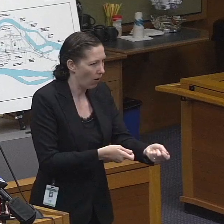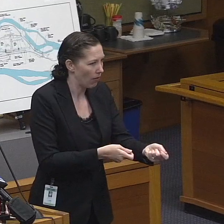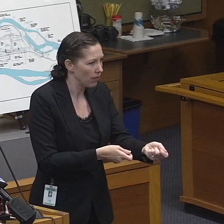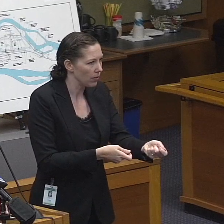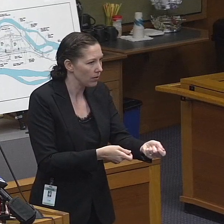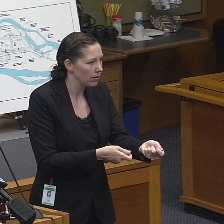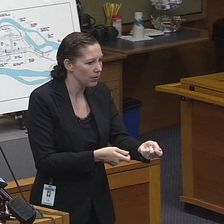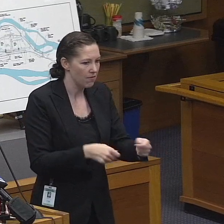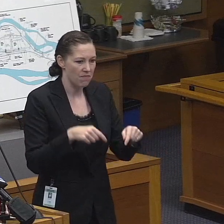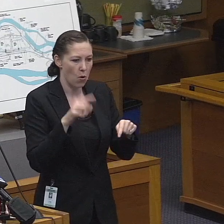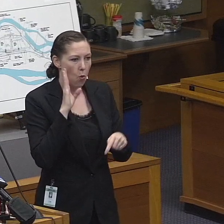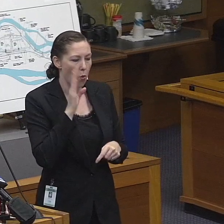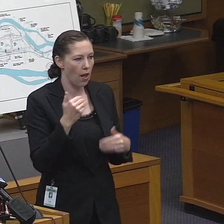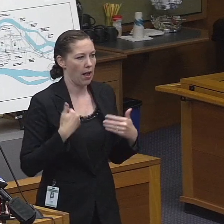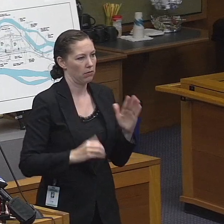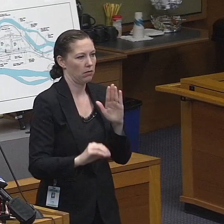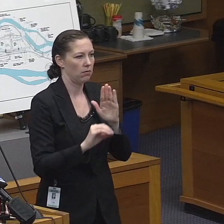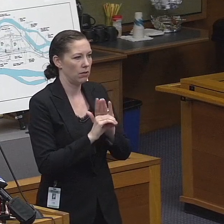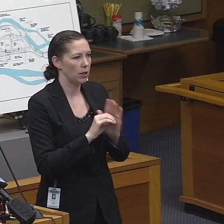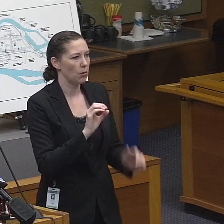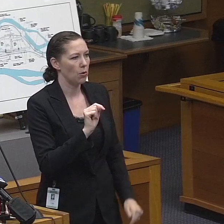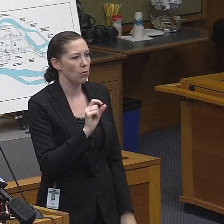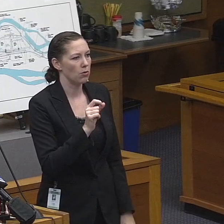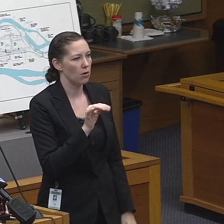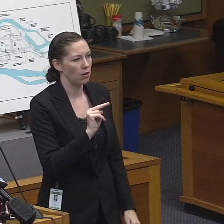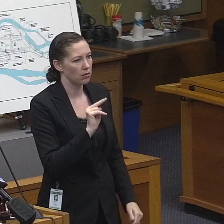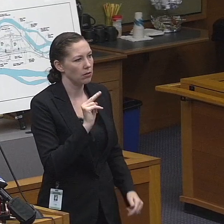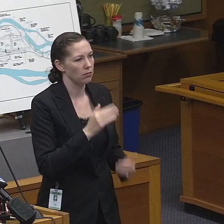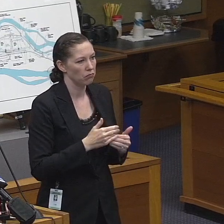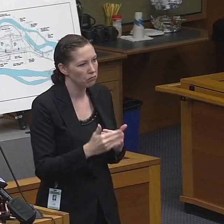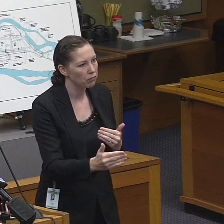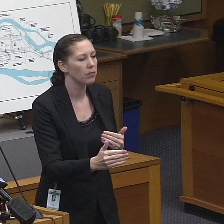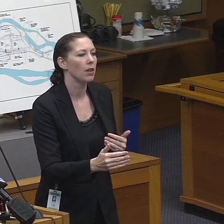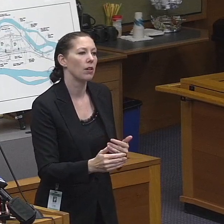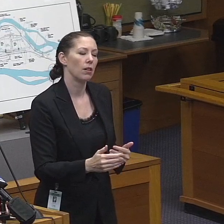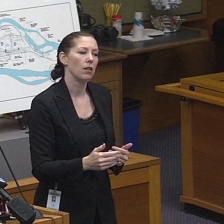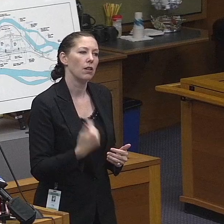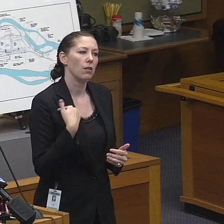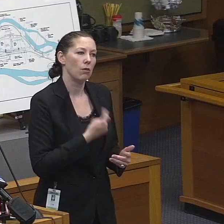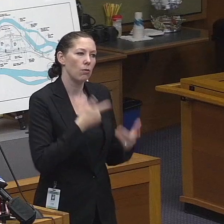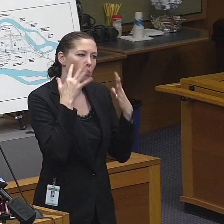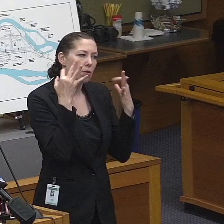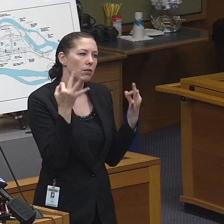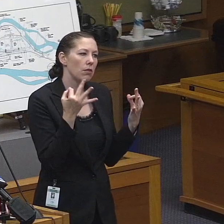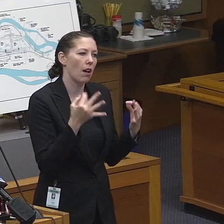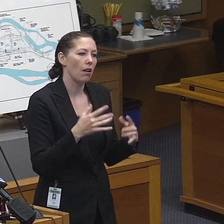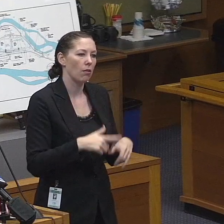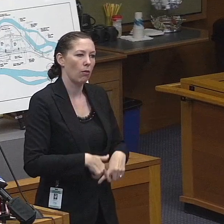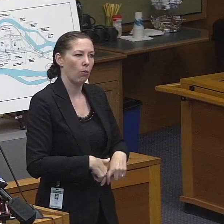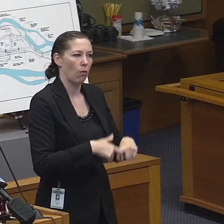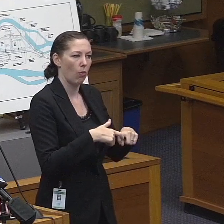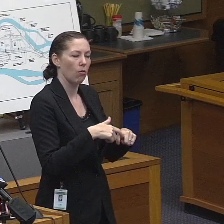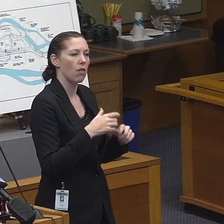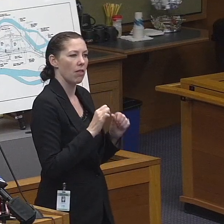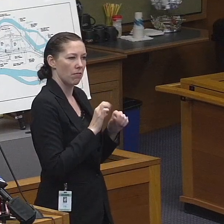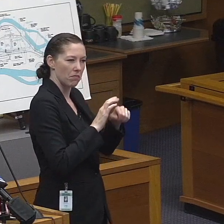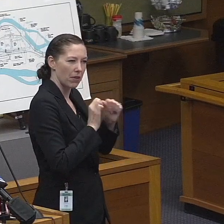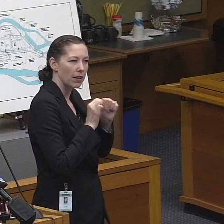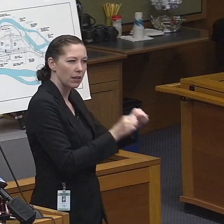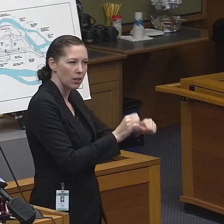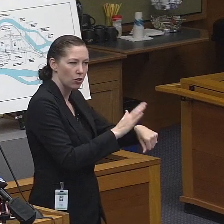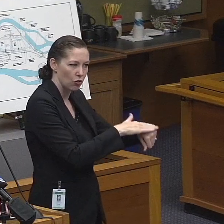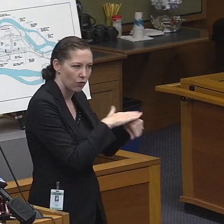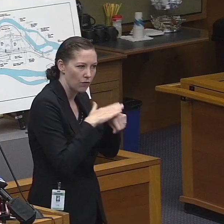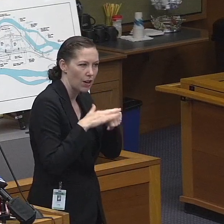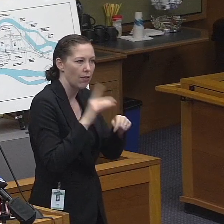ability to keep the toxins below the EPA threshold. And until we can provide that confidence, the